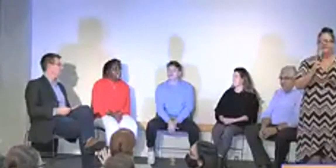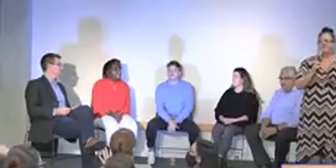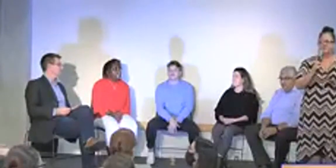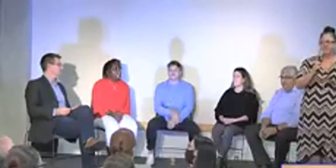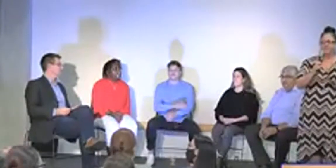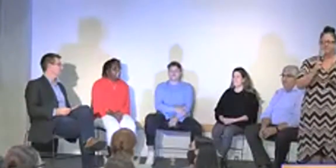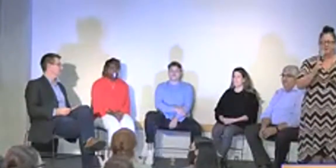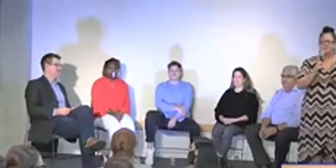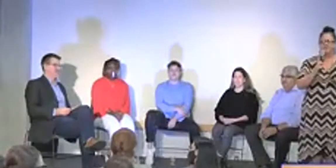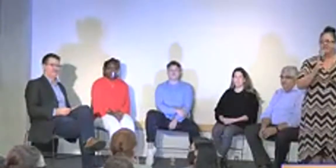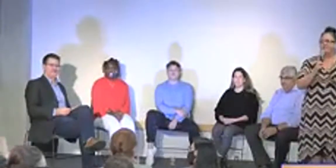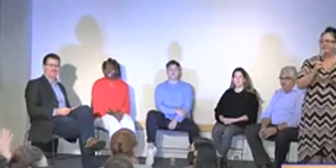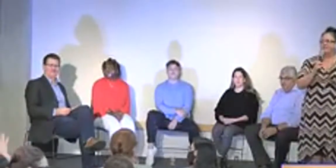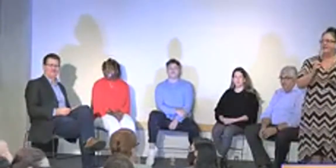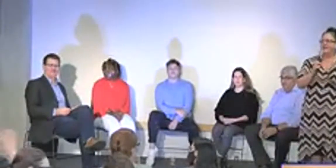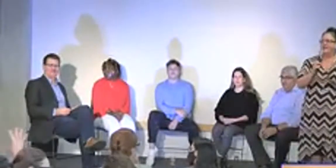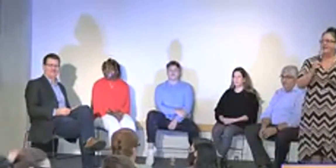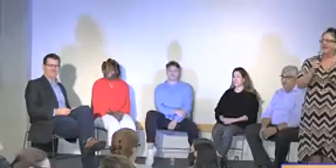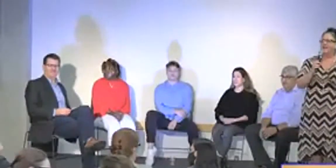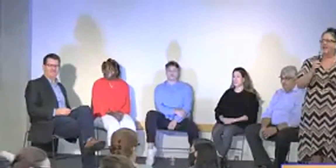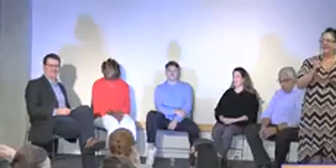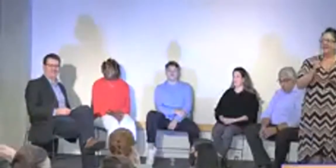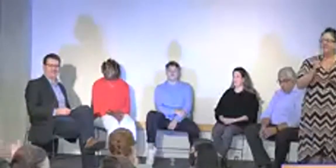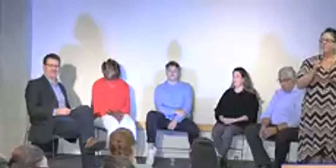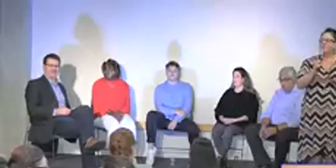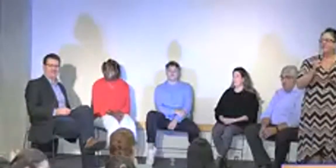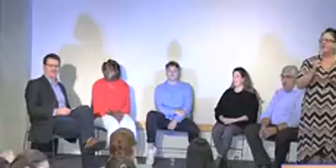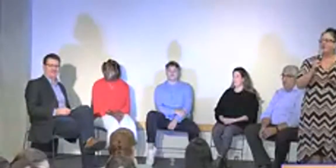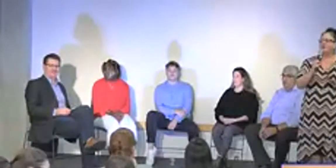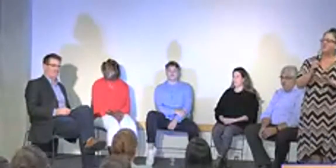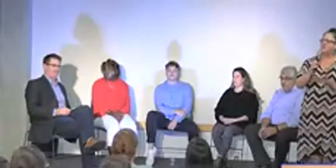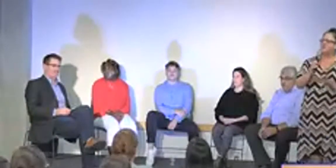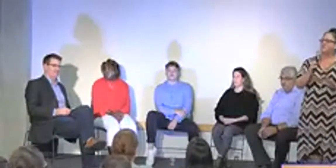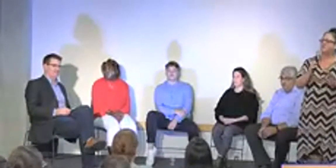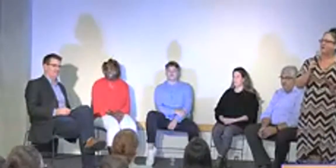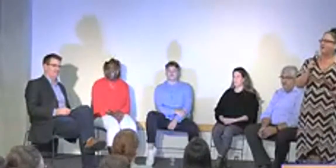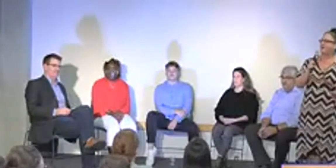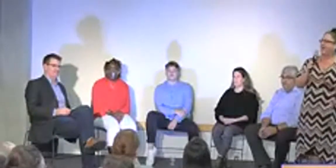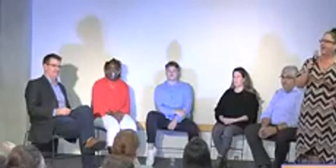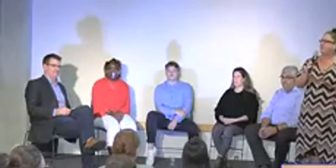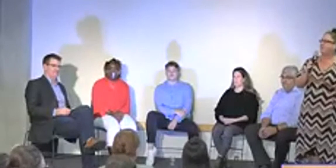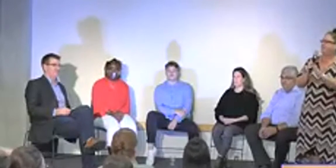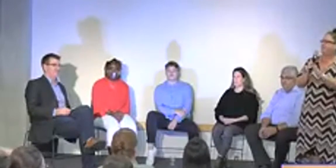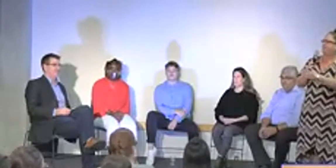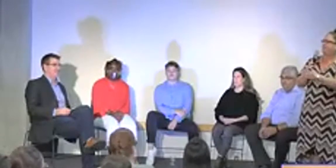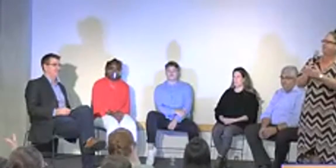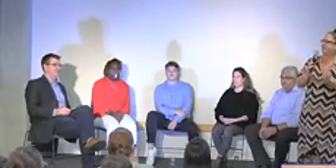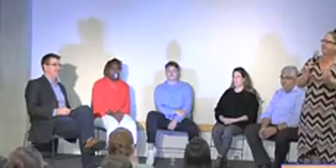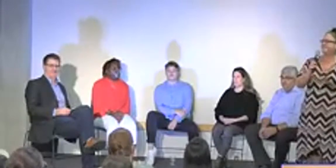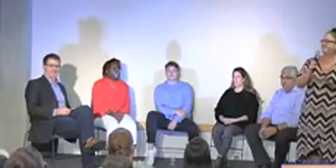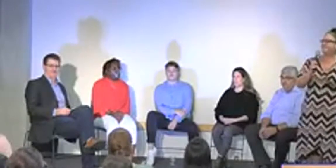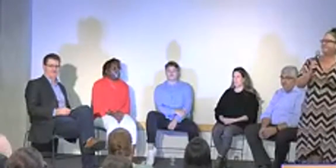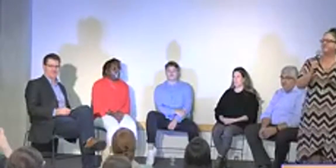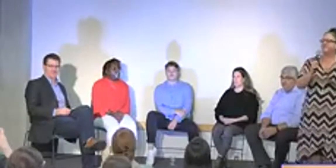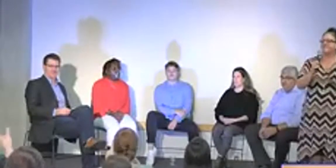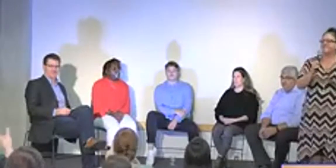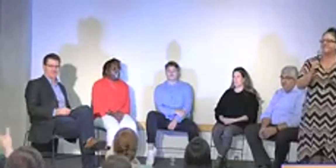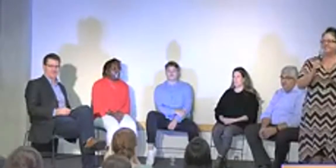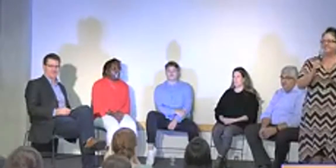officially about 4, I believe. And we are so very happy that Michael came to us with this